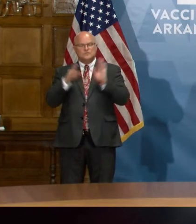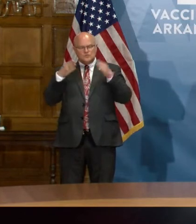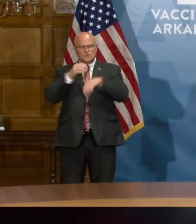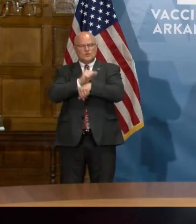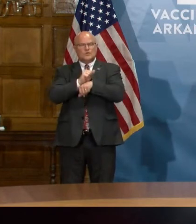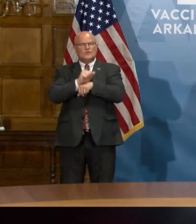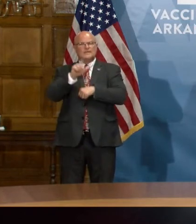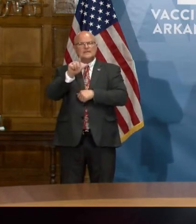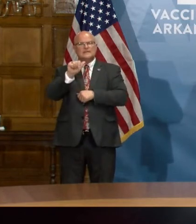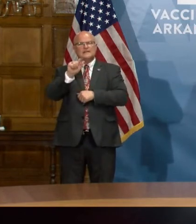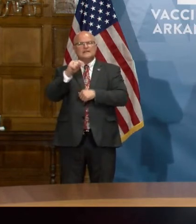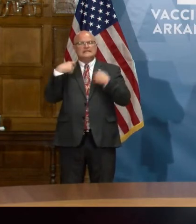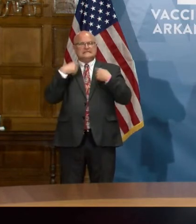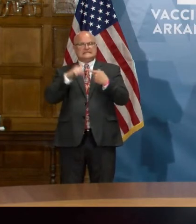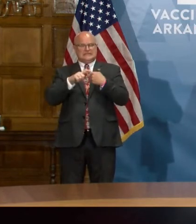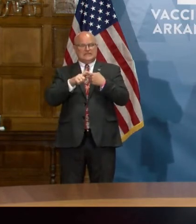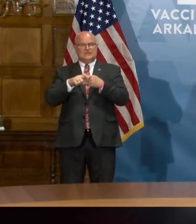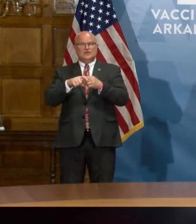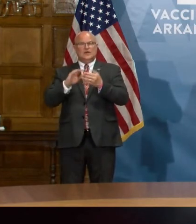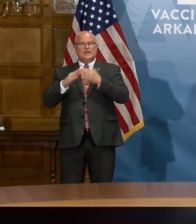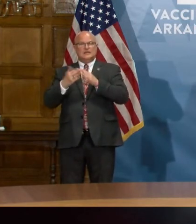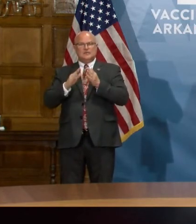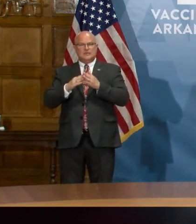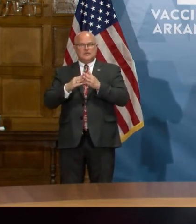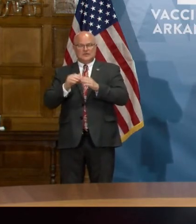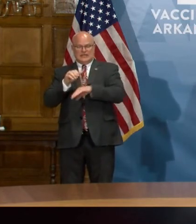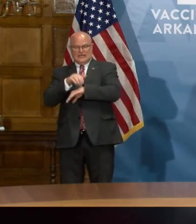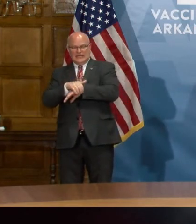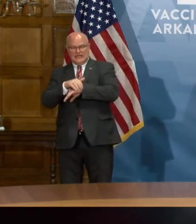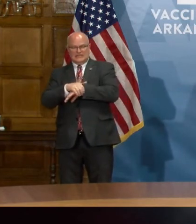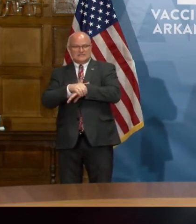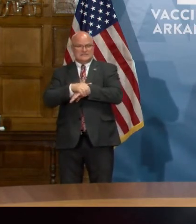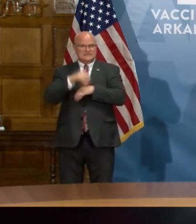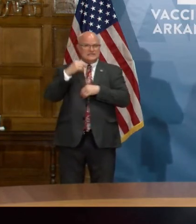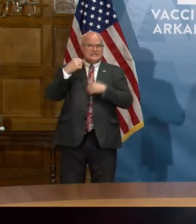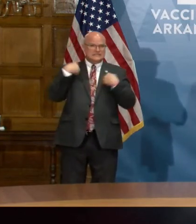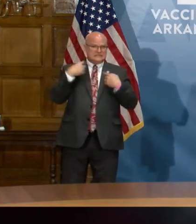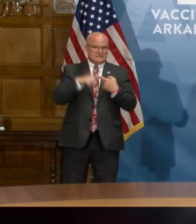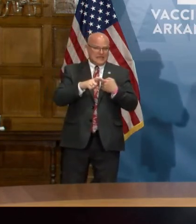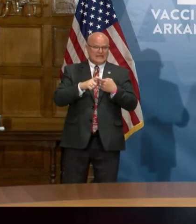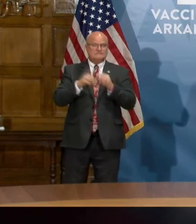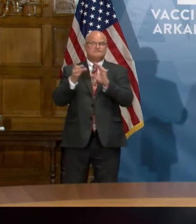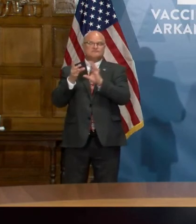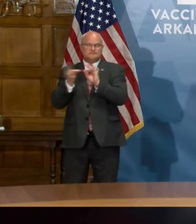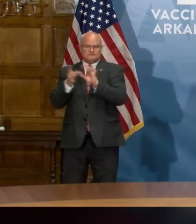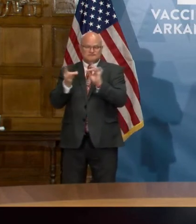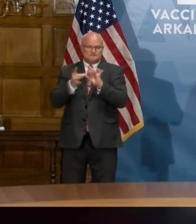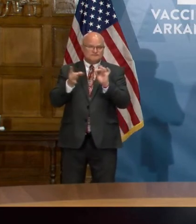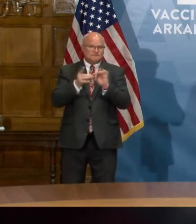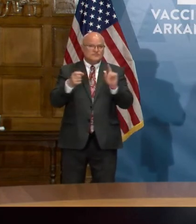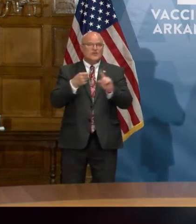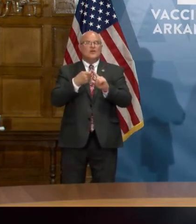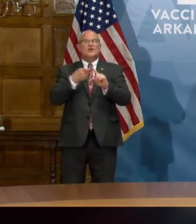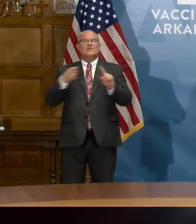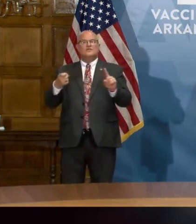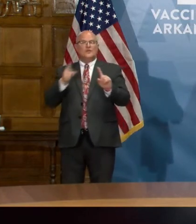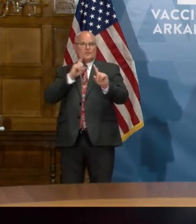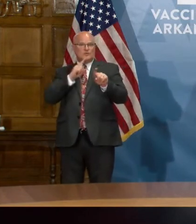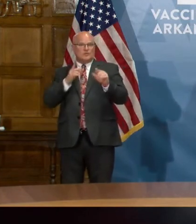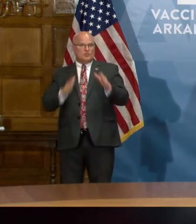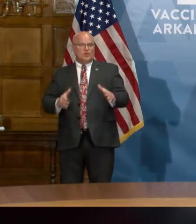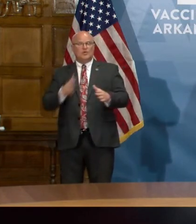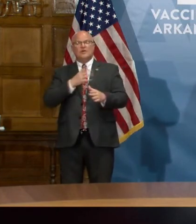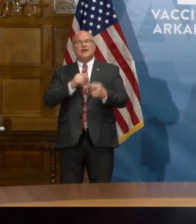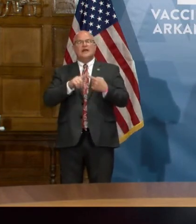Latino community, both in an English and Spanish dialogue, answering questions from a reporter